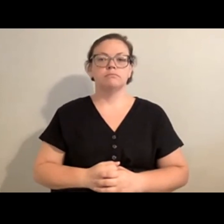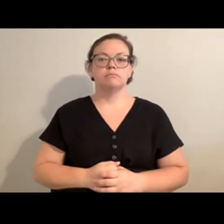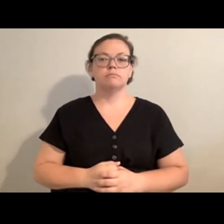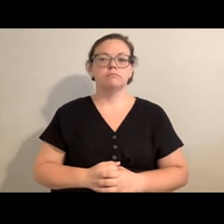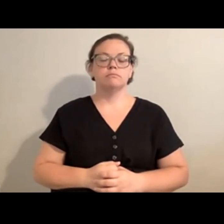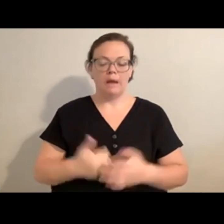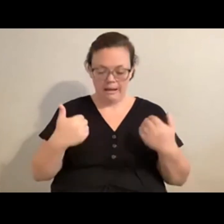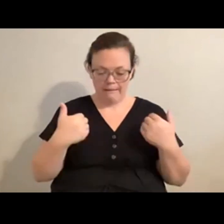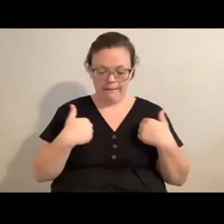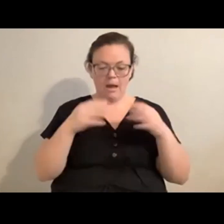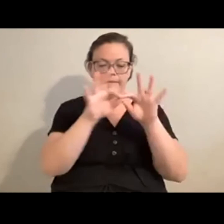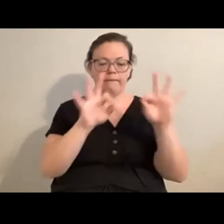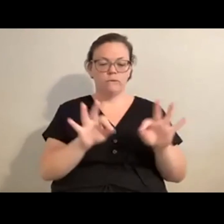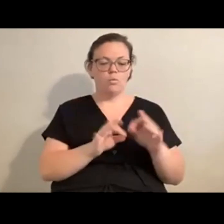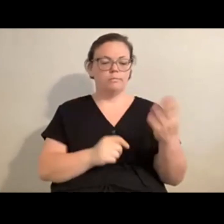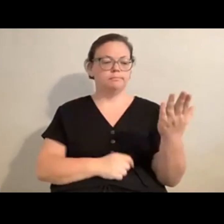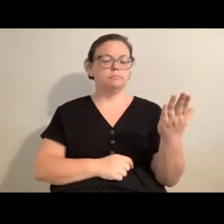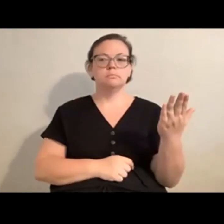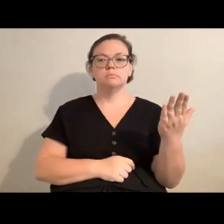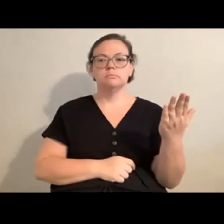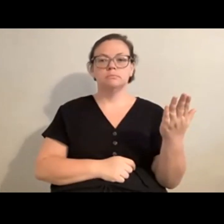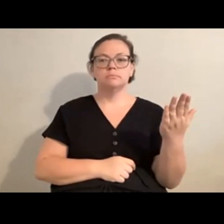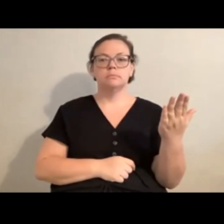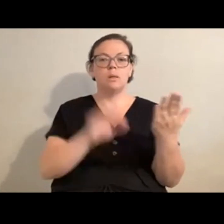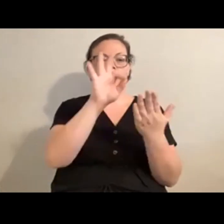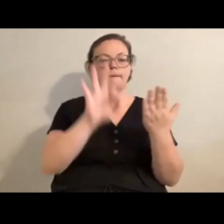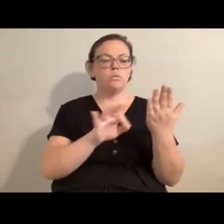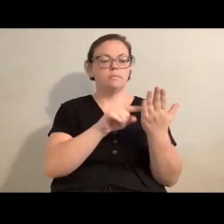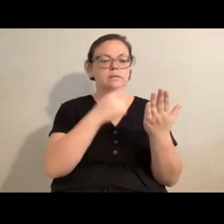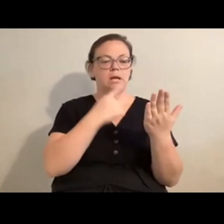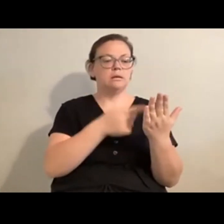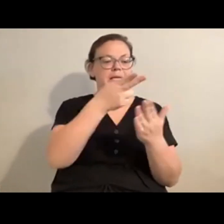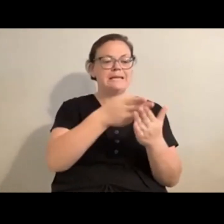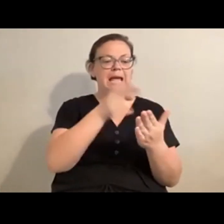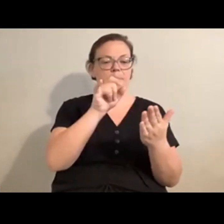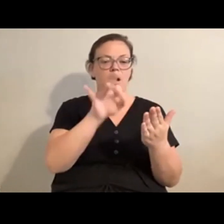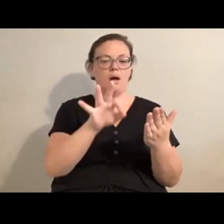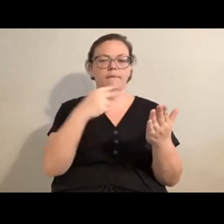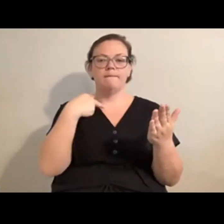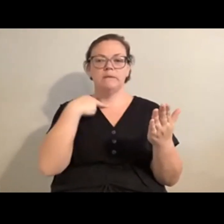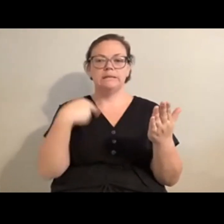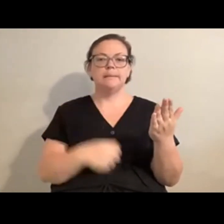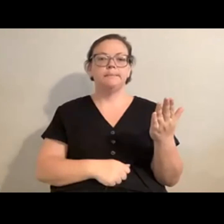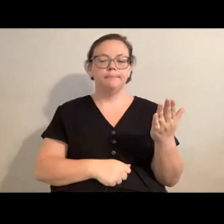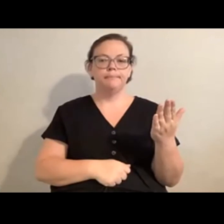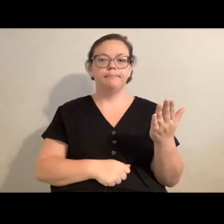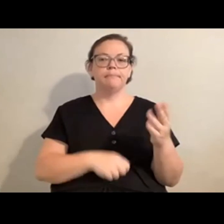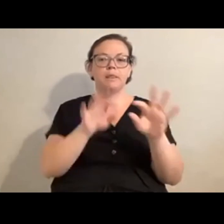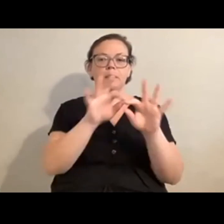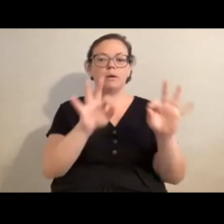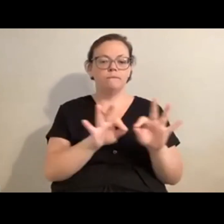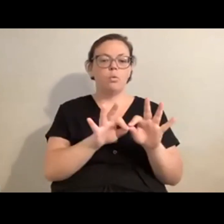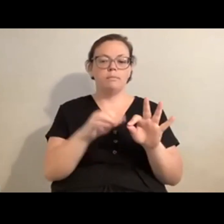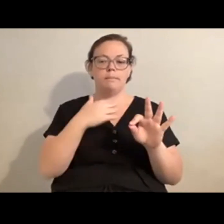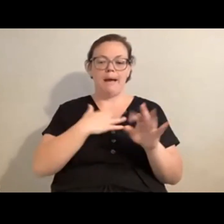I had a form. The form said name of victim. The form named